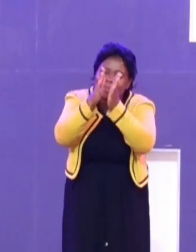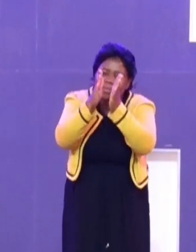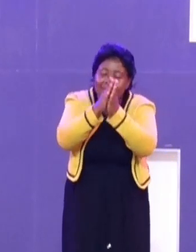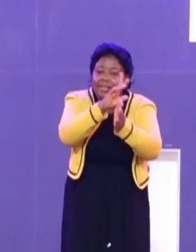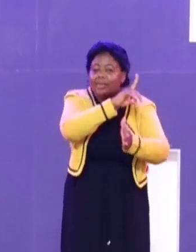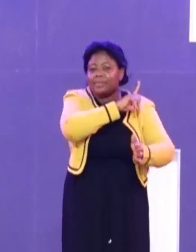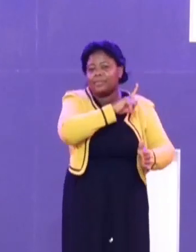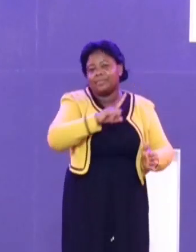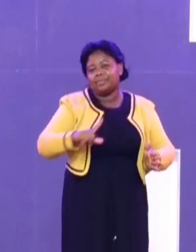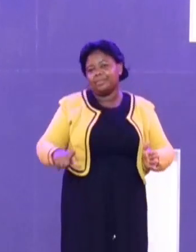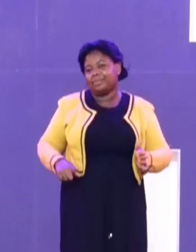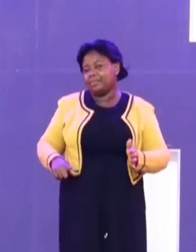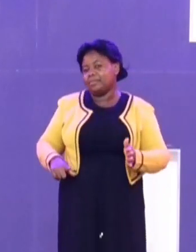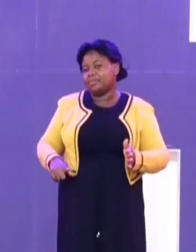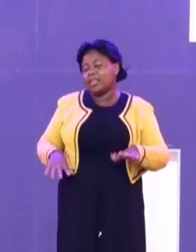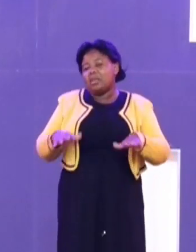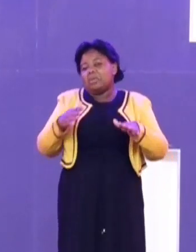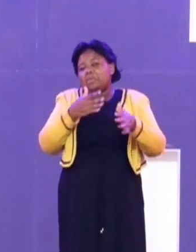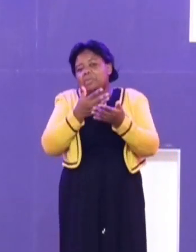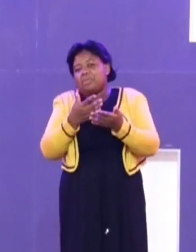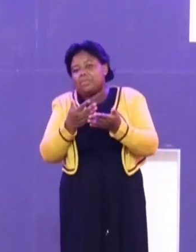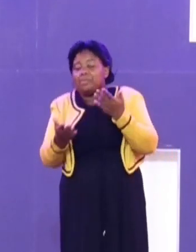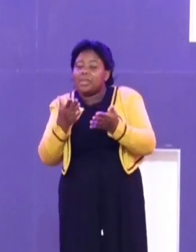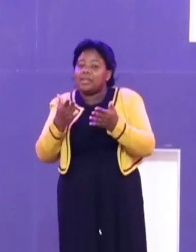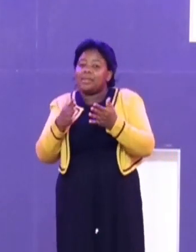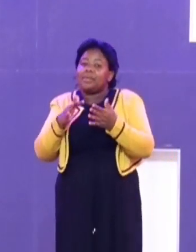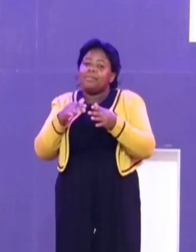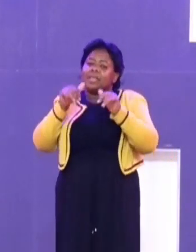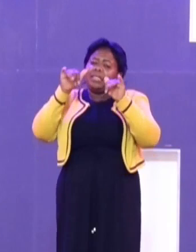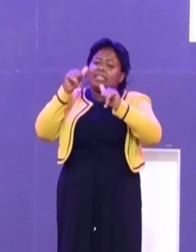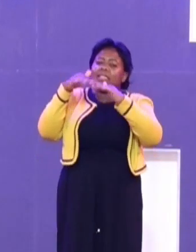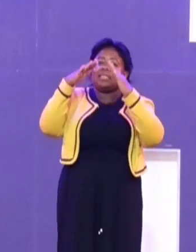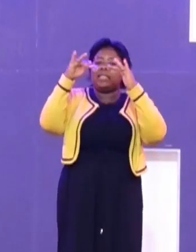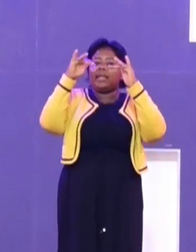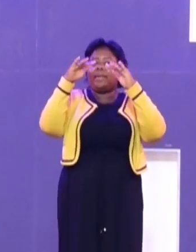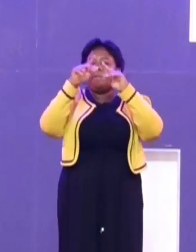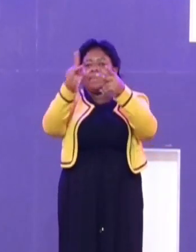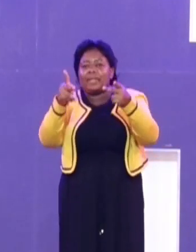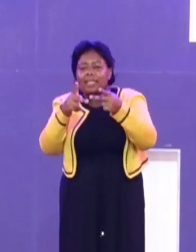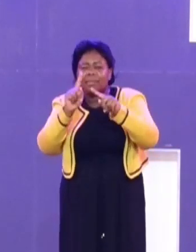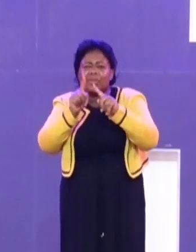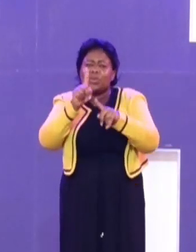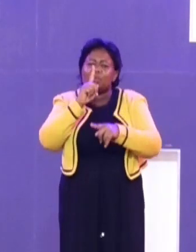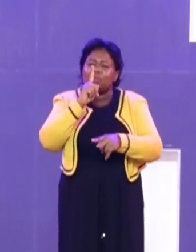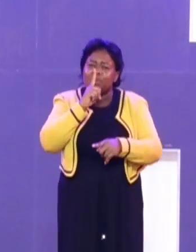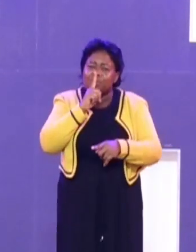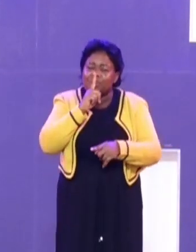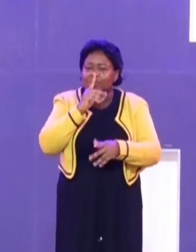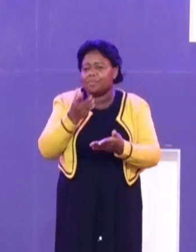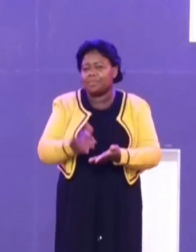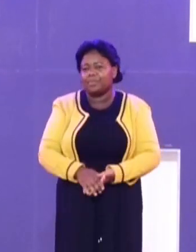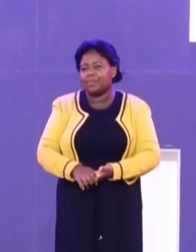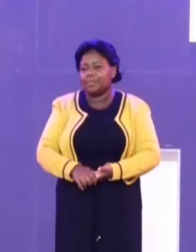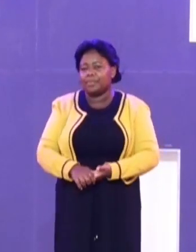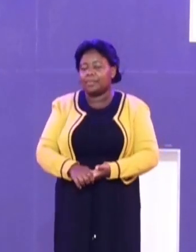Maybe taking long to talk, being in a place and you are quiet. Oba okurawonga gwe toyogera yogera nobera mu kifo naye